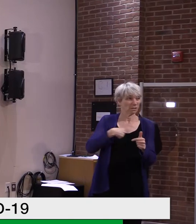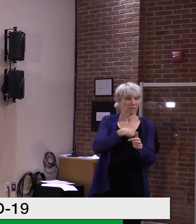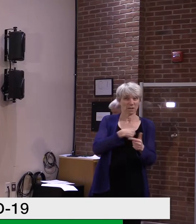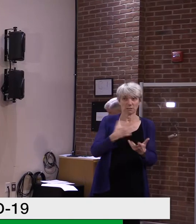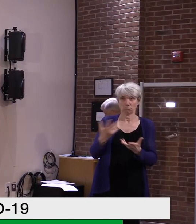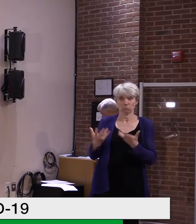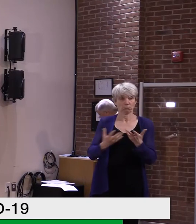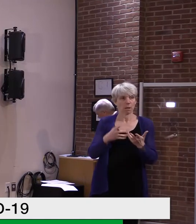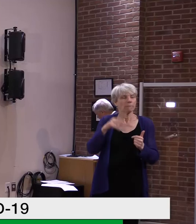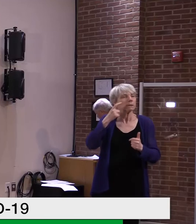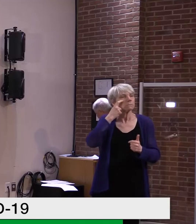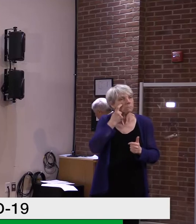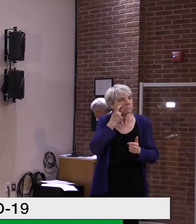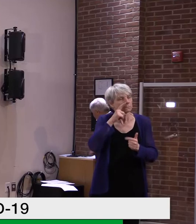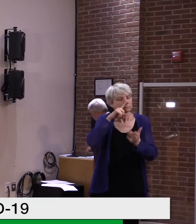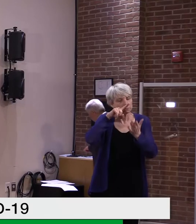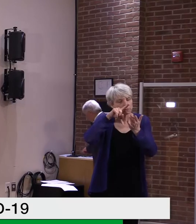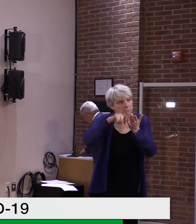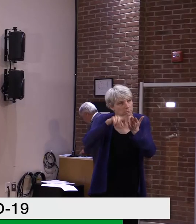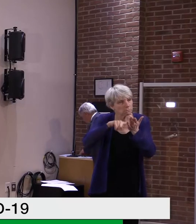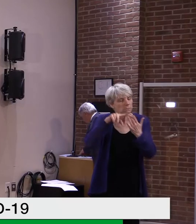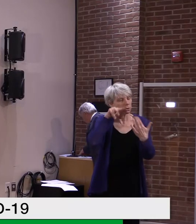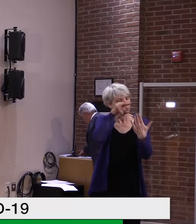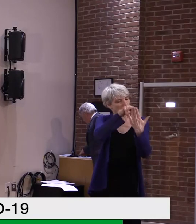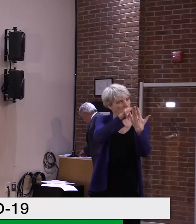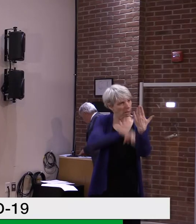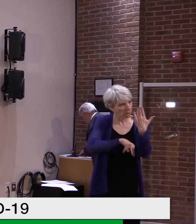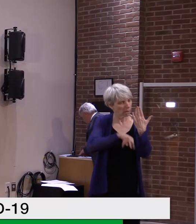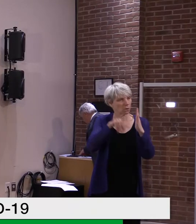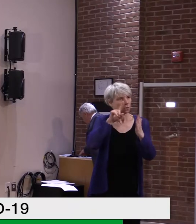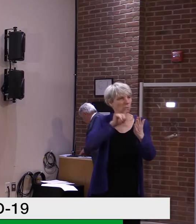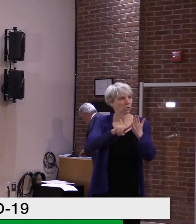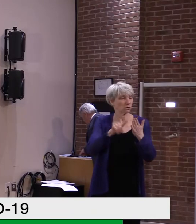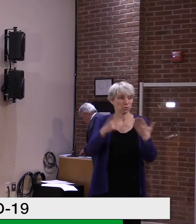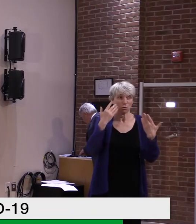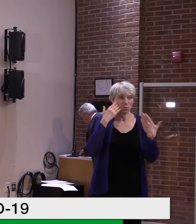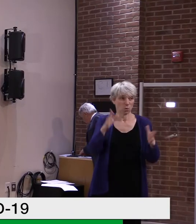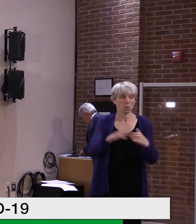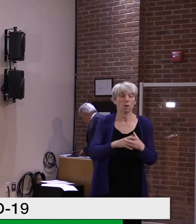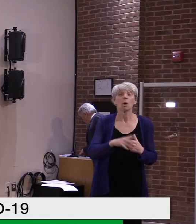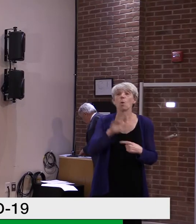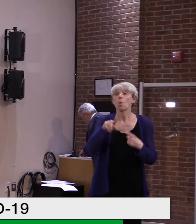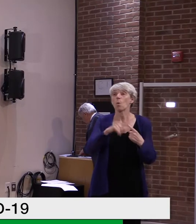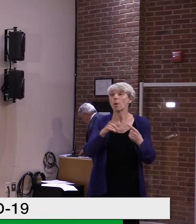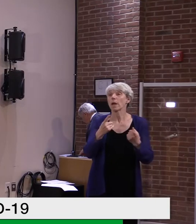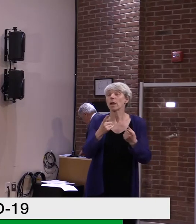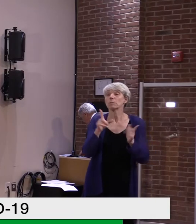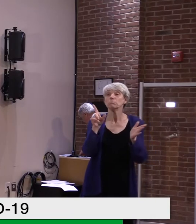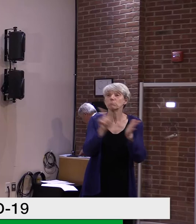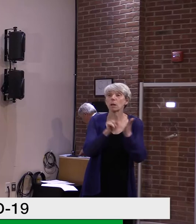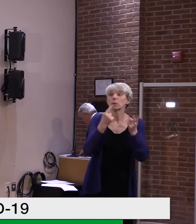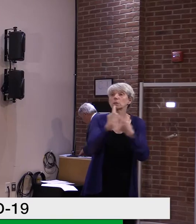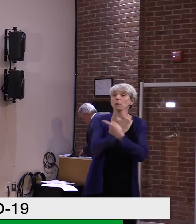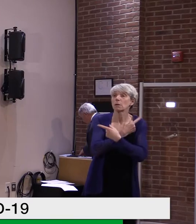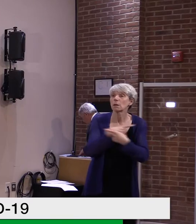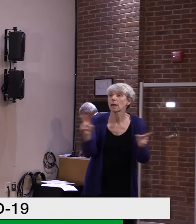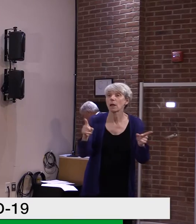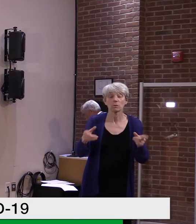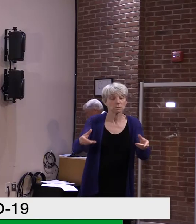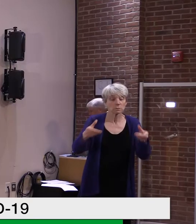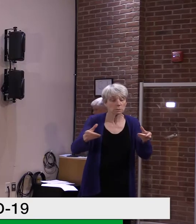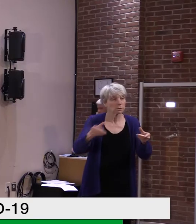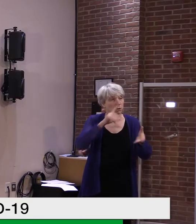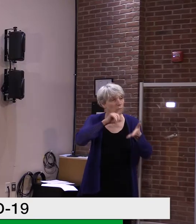background in the studies yet to really weigh in. I'll be looking at that very, very closely. Just so the public